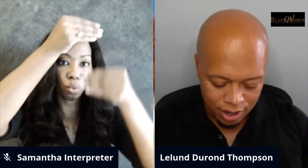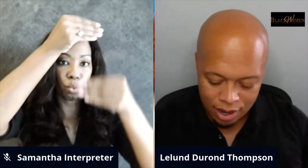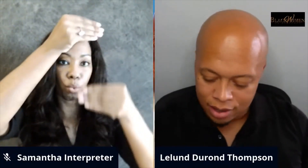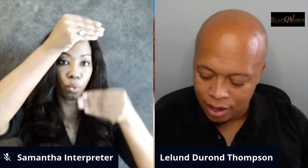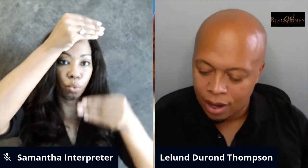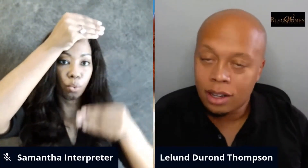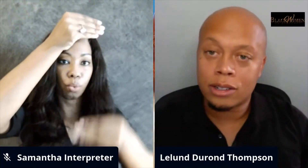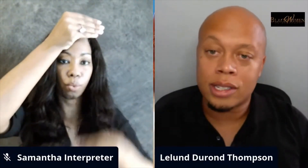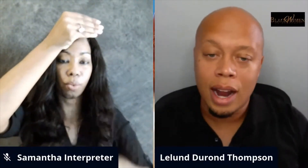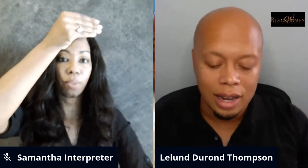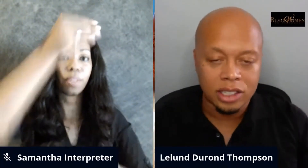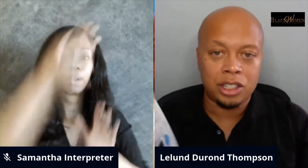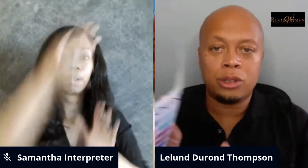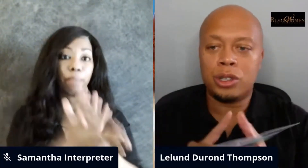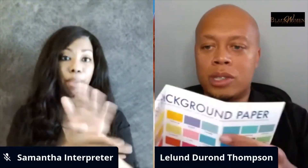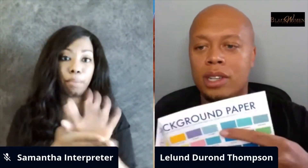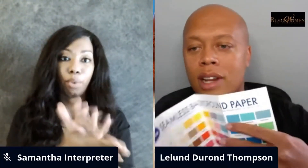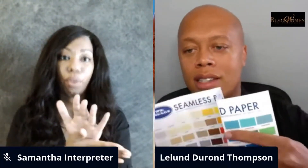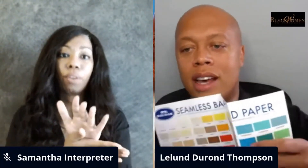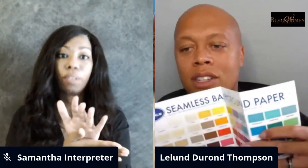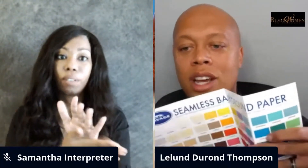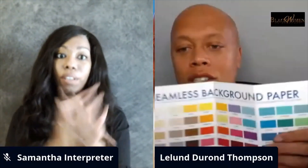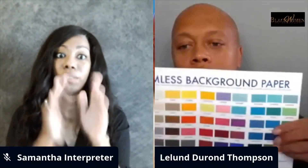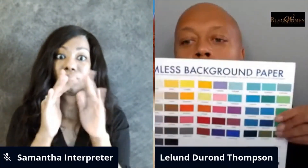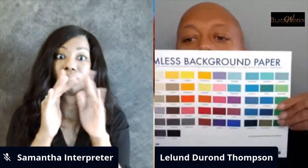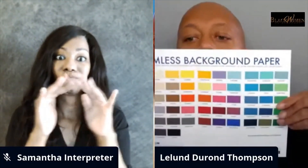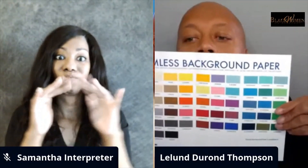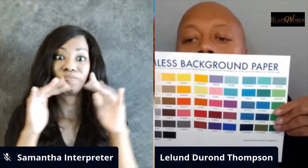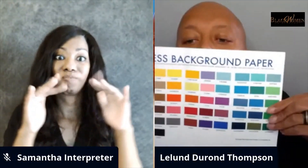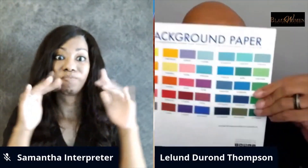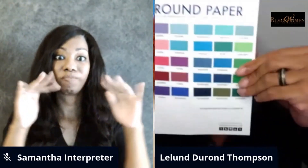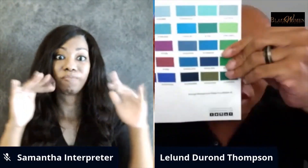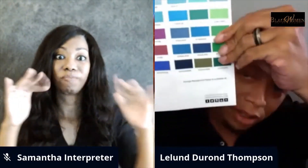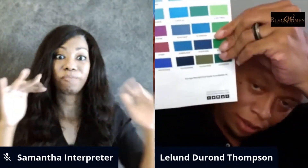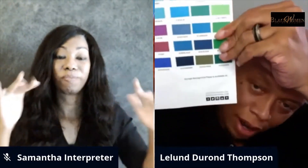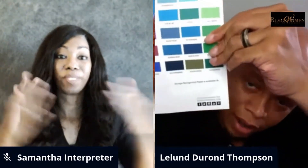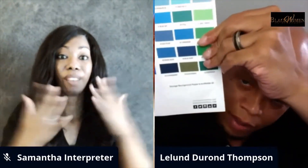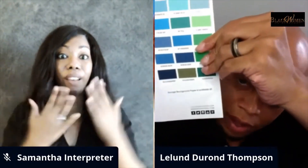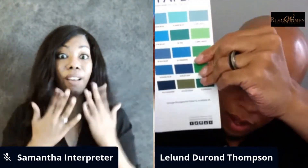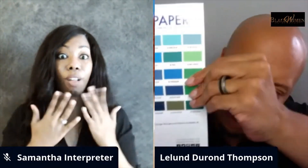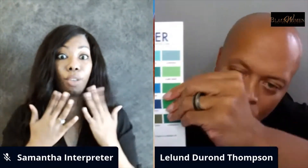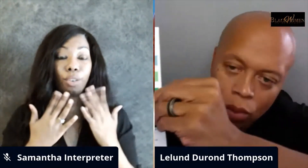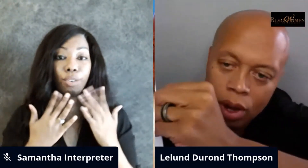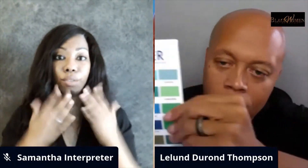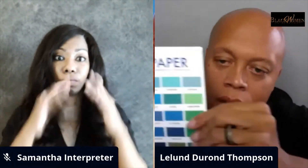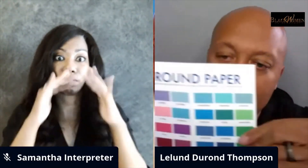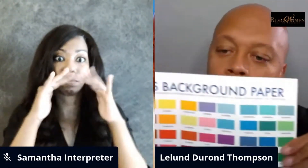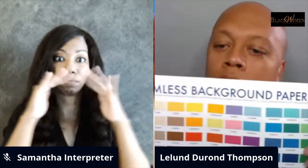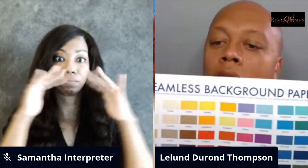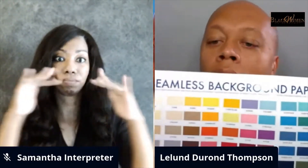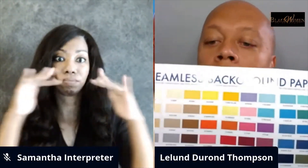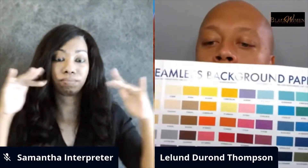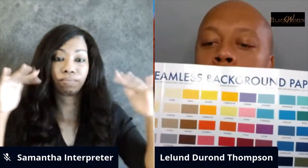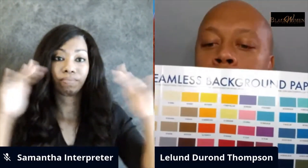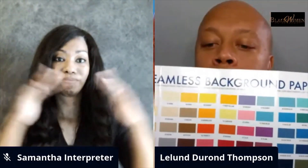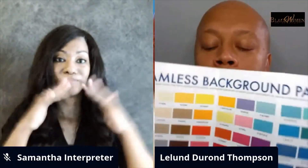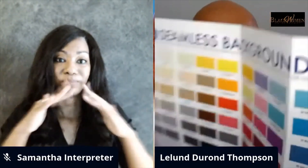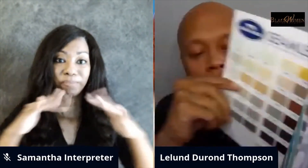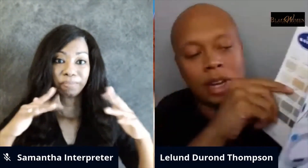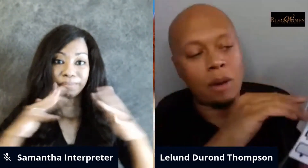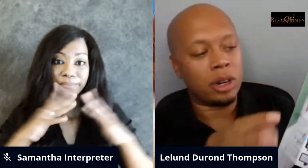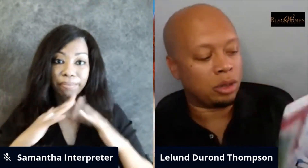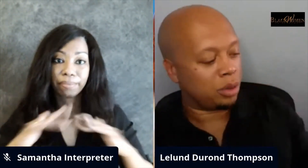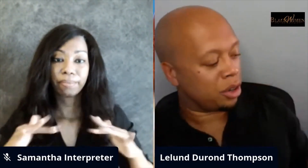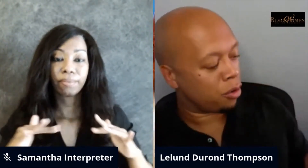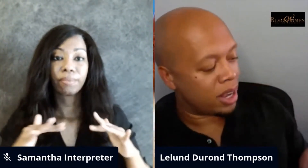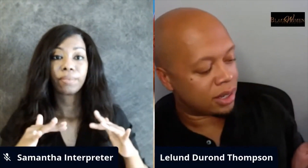And the colors that I like to use, you'll see like Savage has so many different colors, right? What color should I choose?